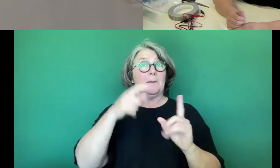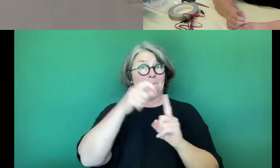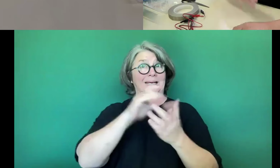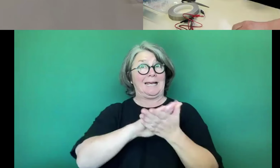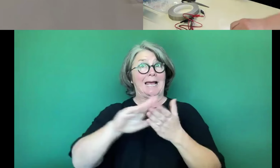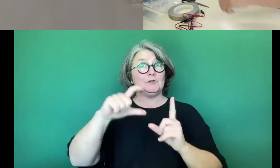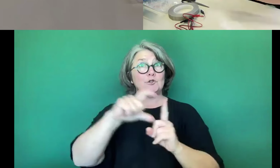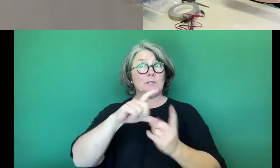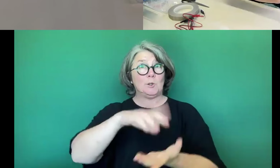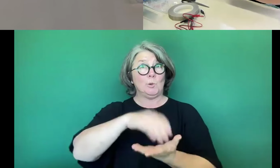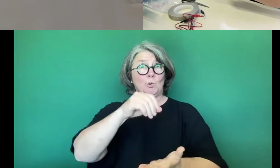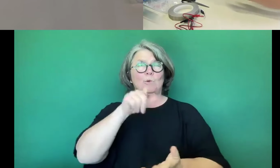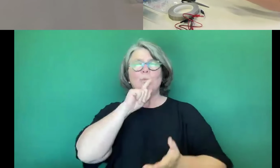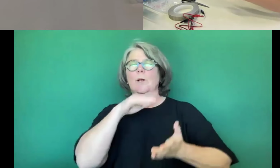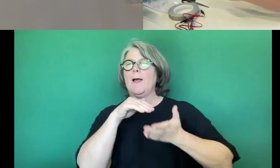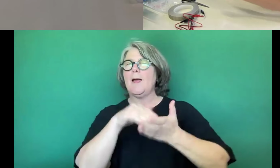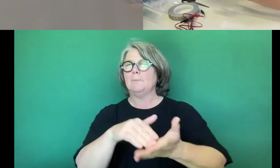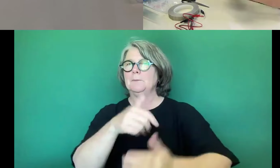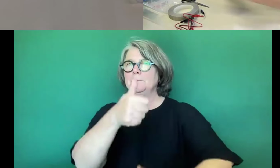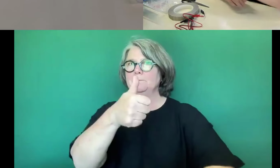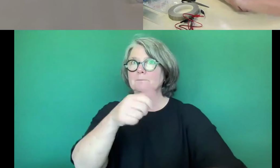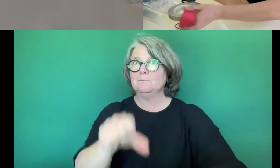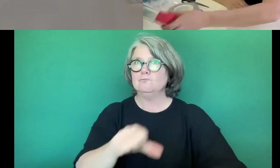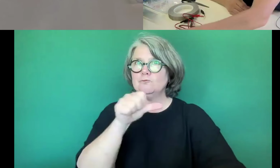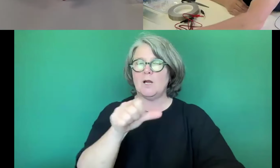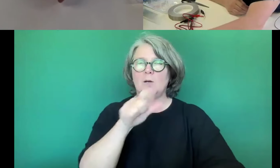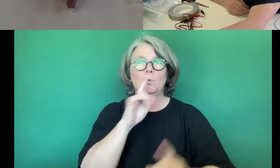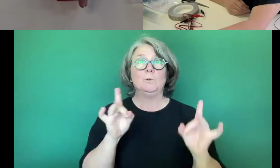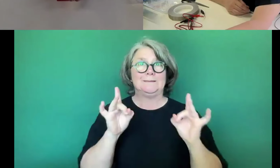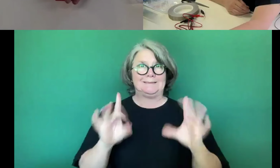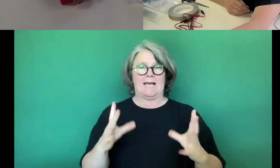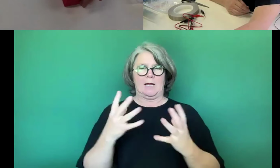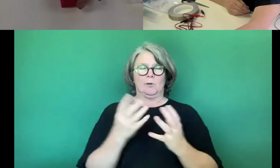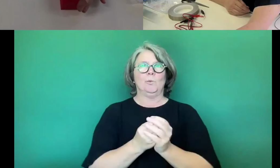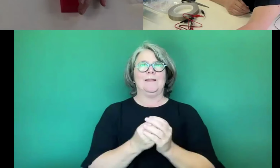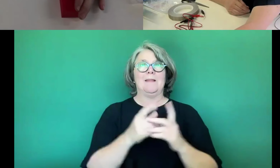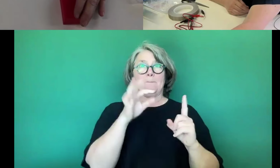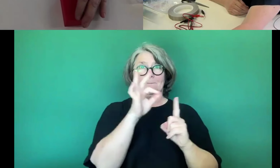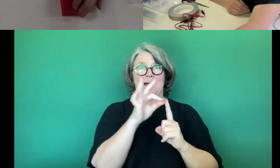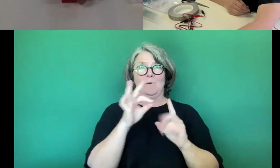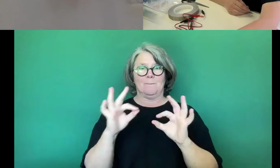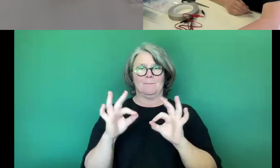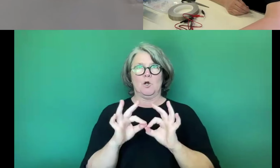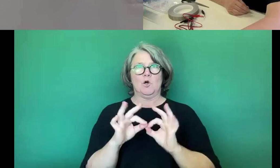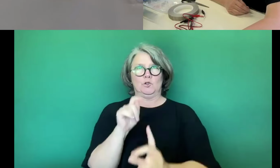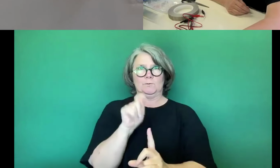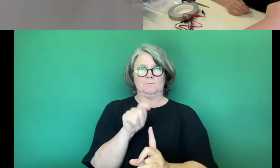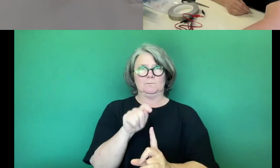well. Okay. So we will start with our first power block. All right. So